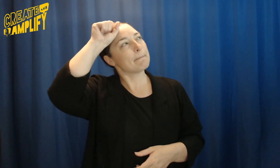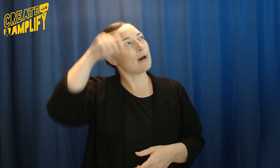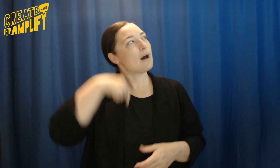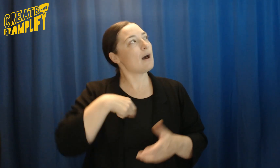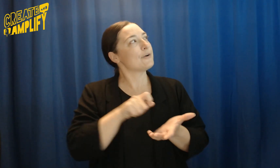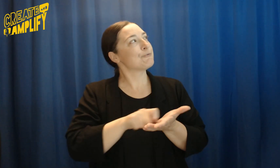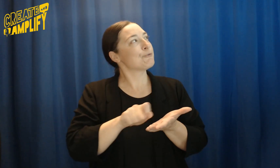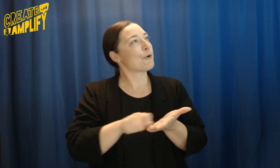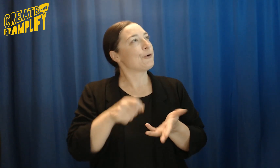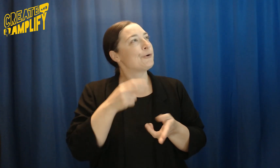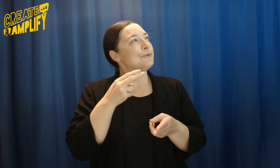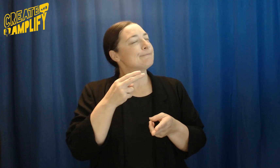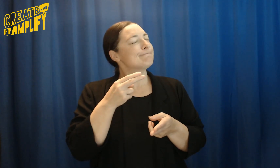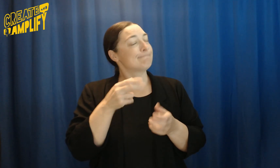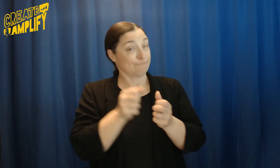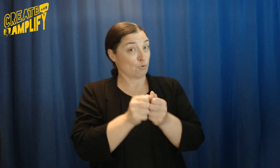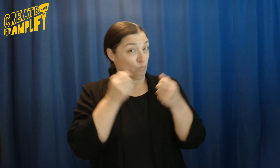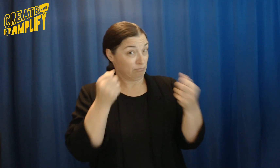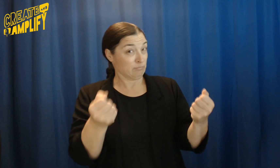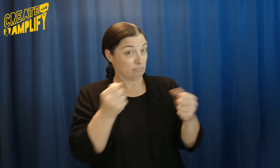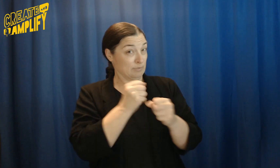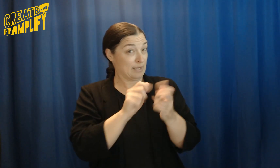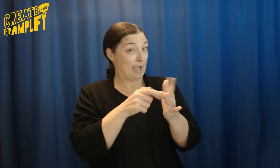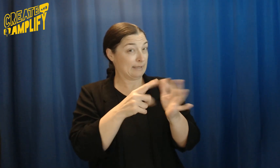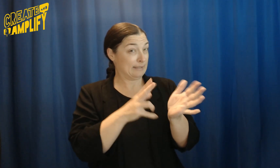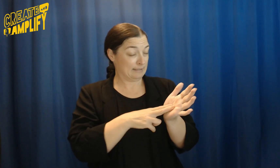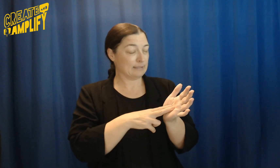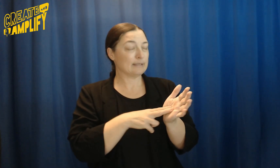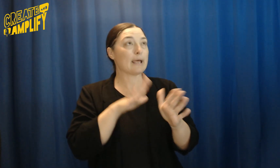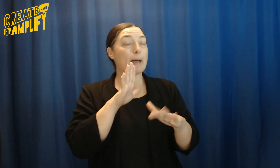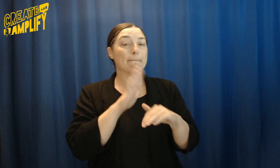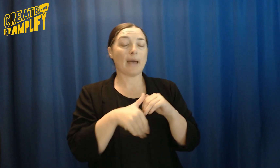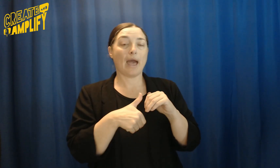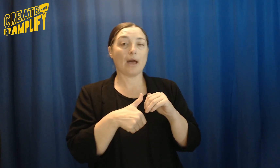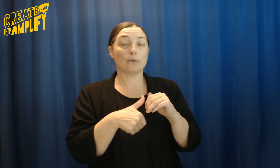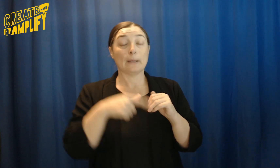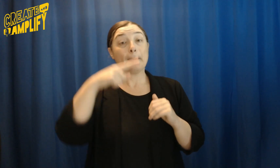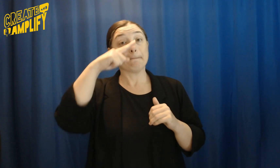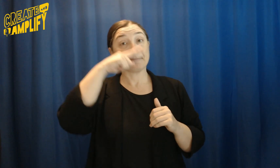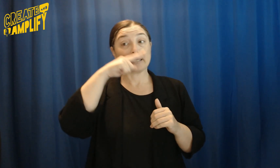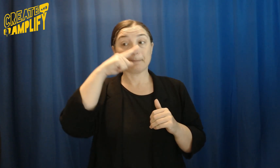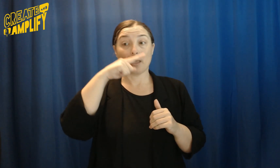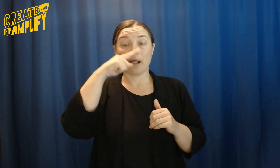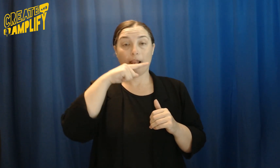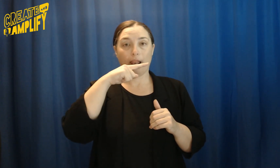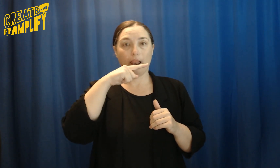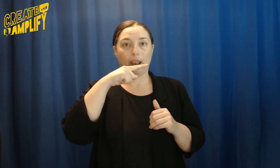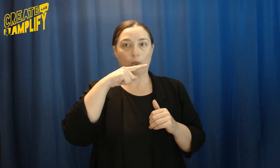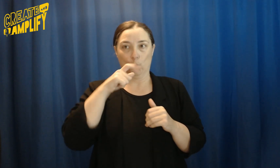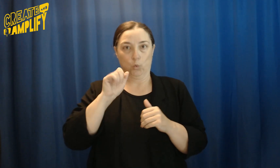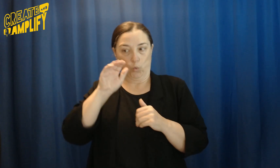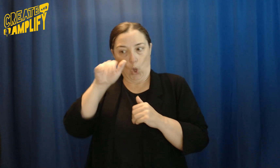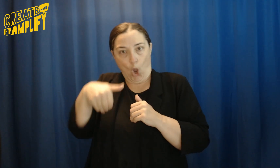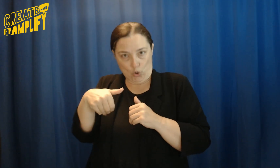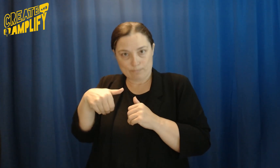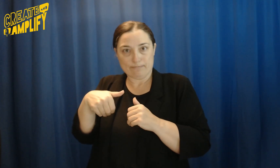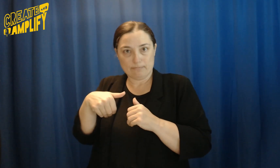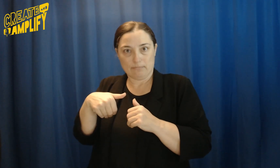Guardian about the loss of access for people who were sheltering at home from COVID with arts and